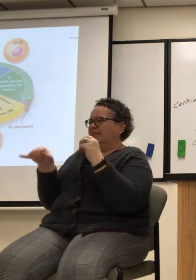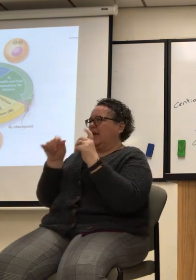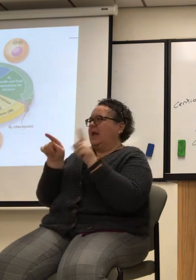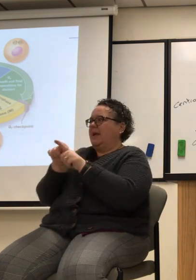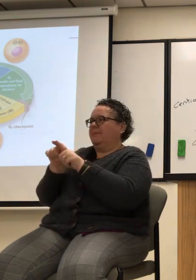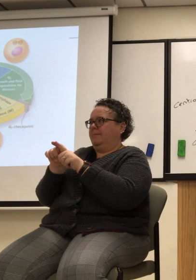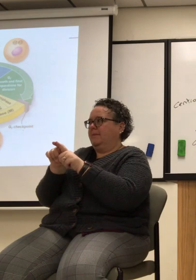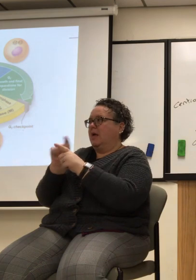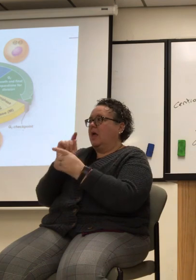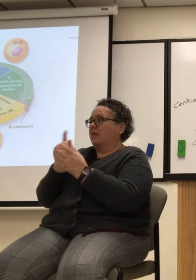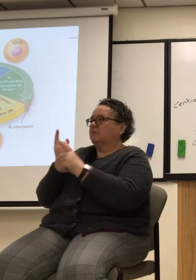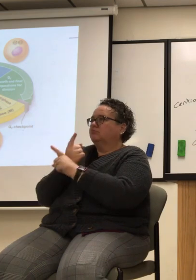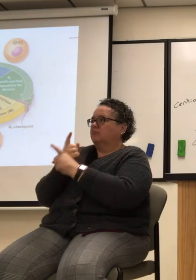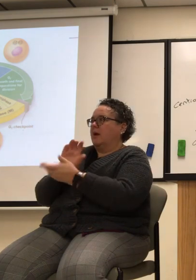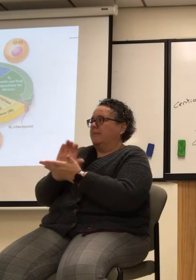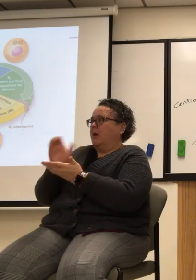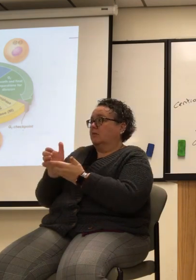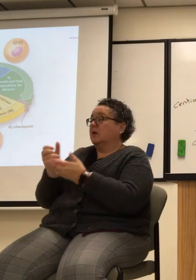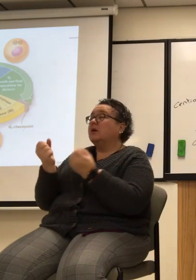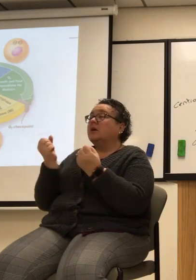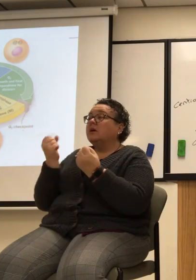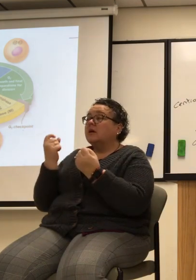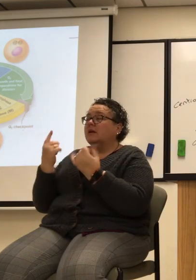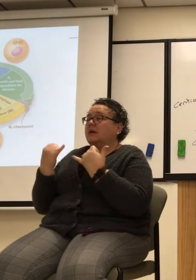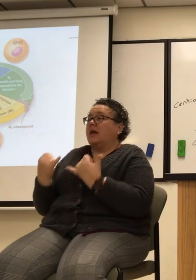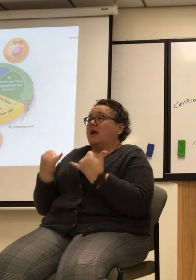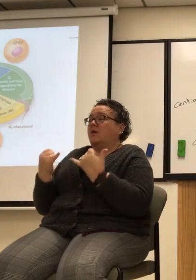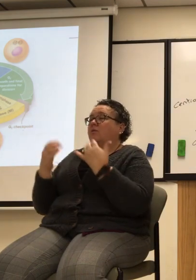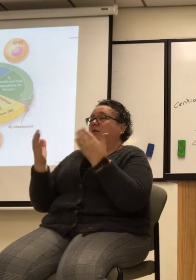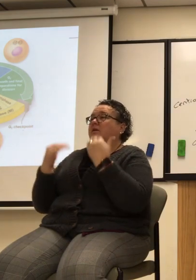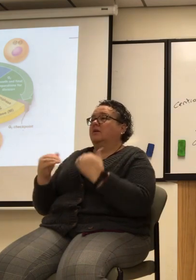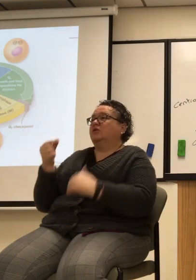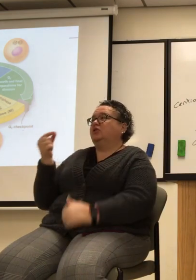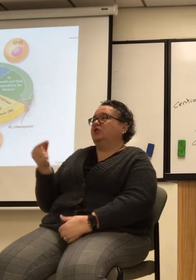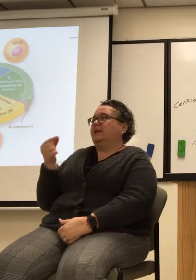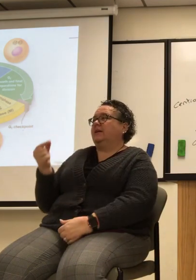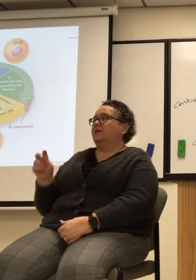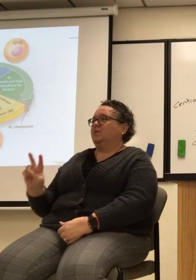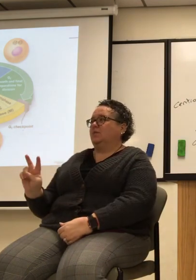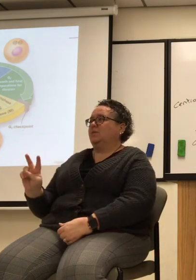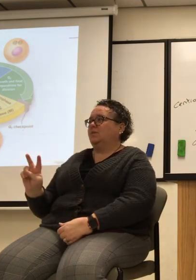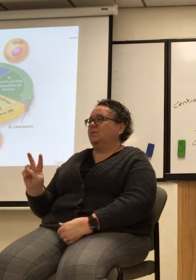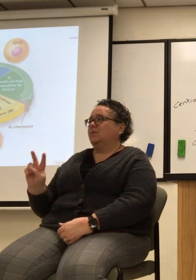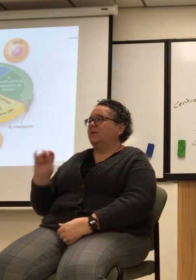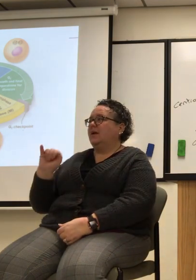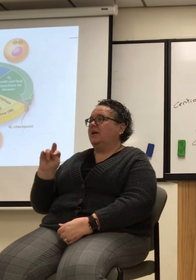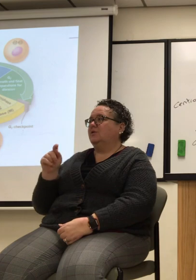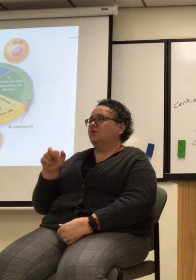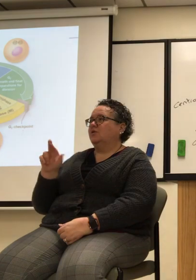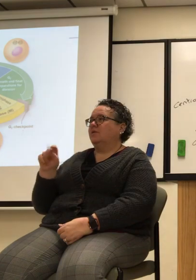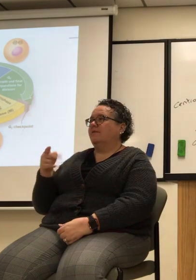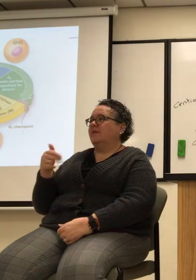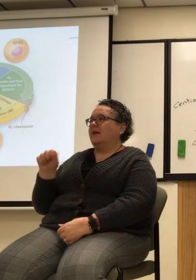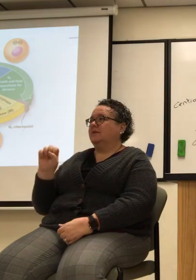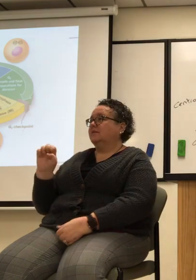material. All right, moving on to G2 of interphase.